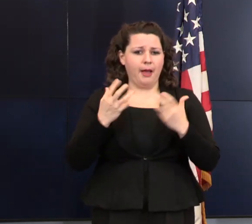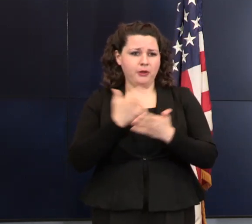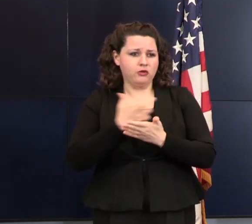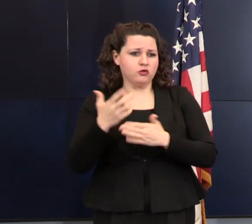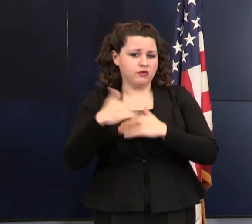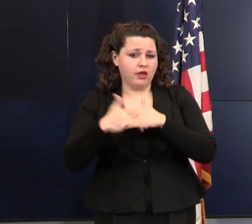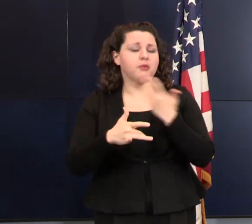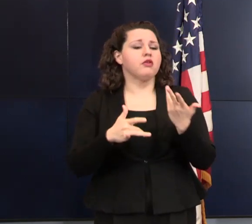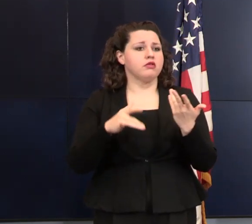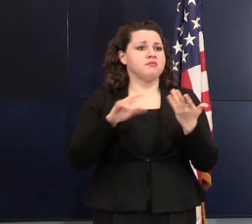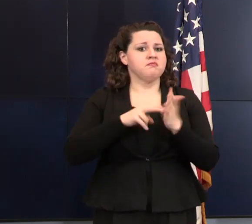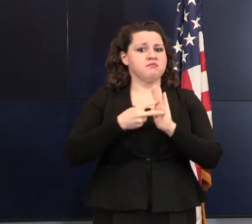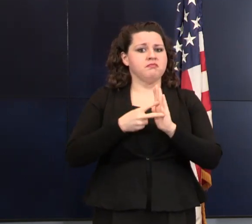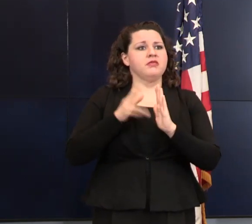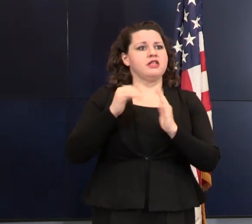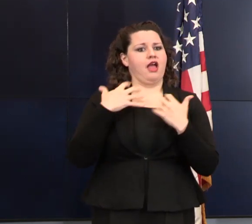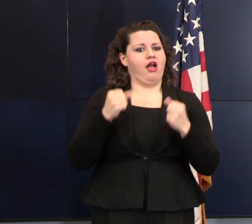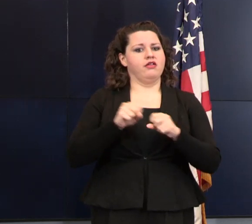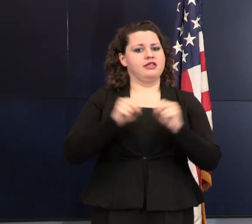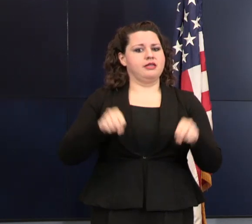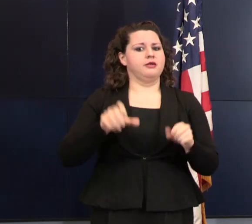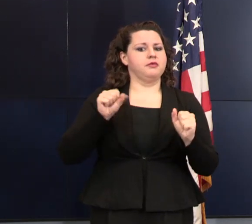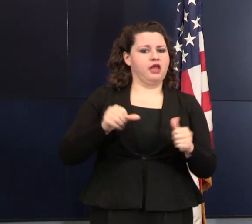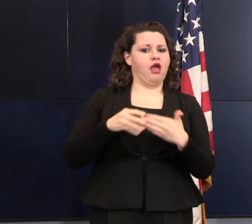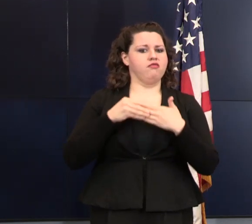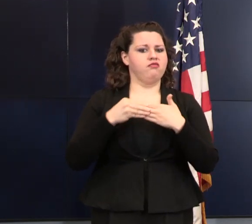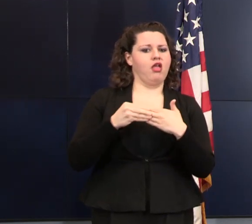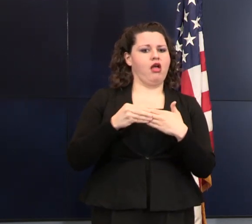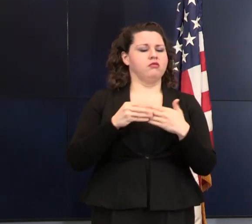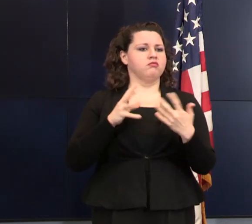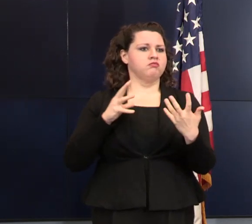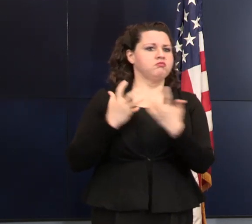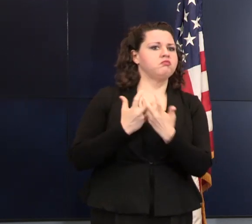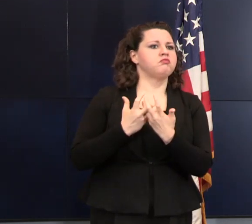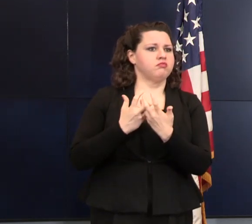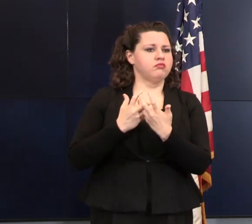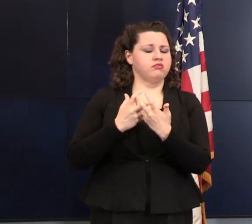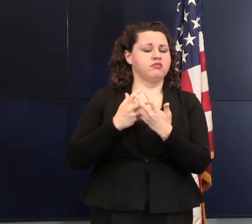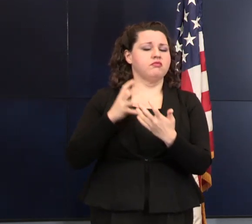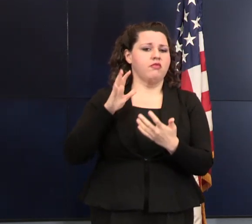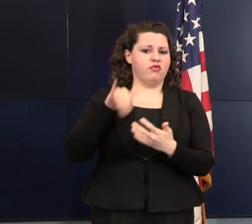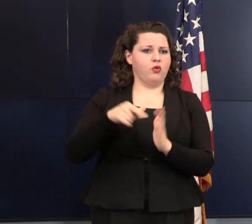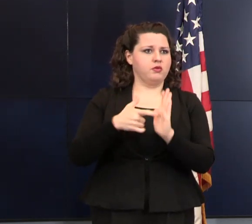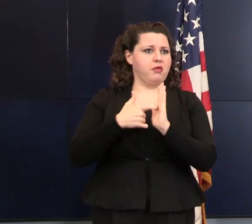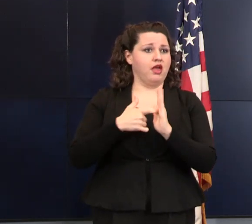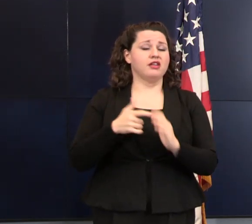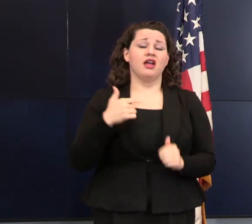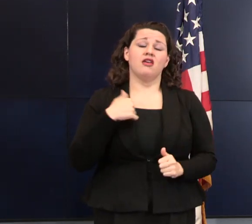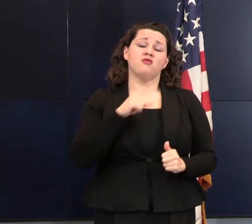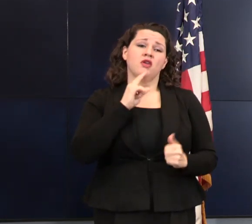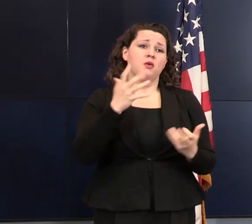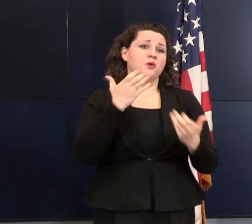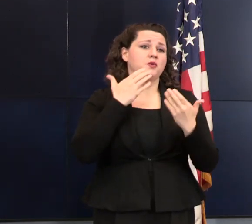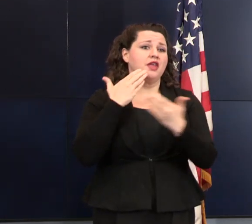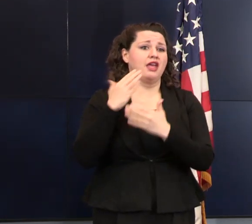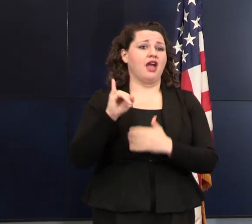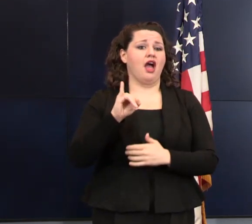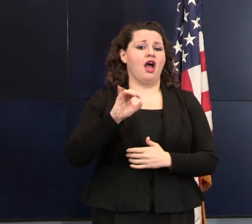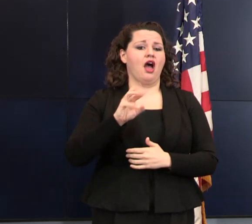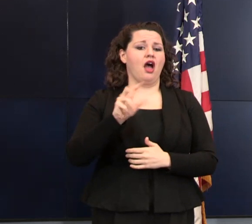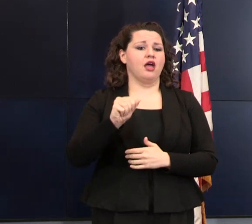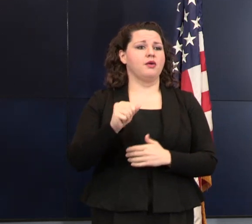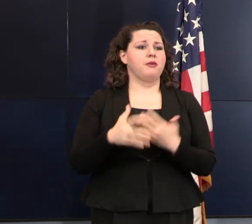health systems to surge and flex to accommodate increased demand across the region. I want to extend my gratitude to Iowa's primary